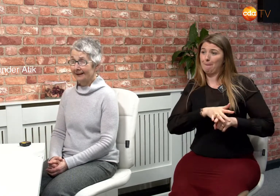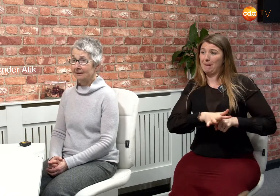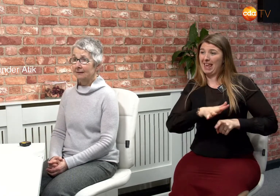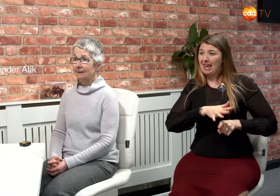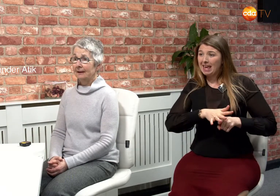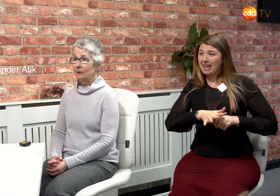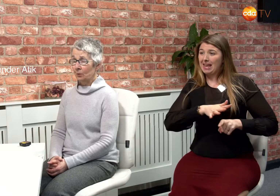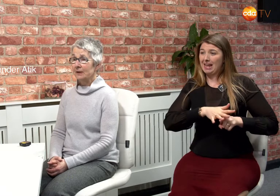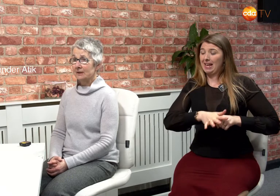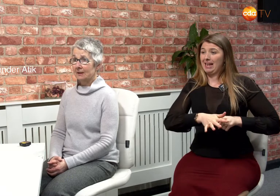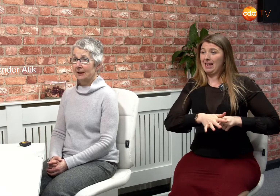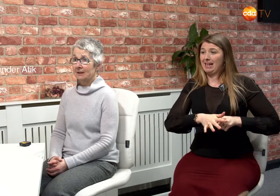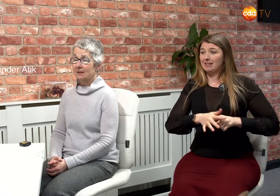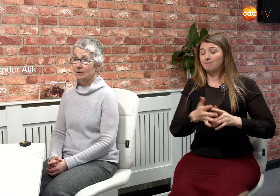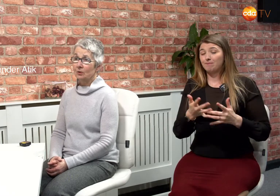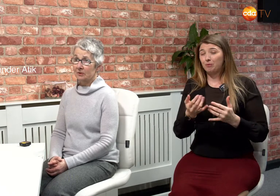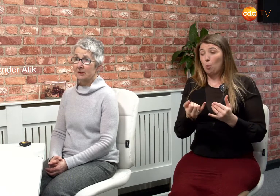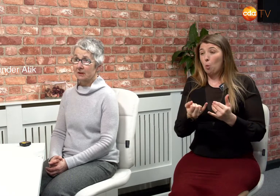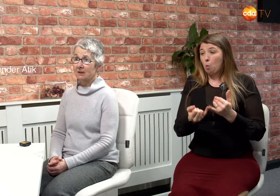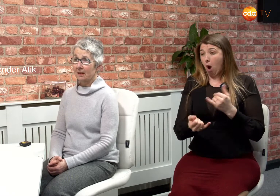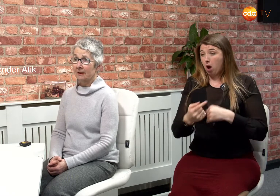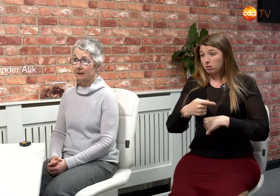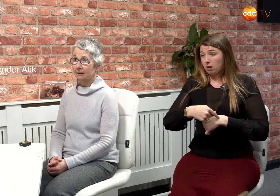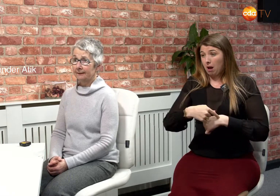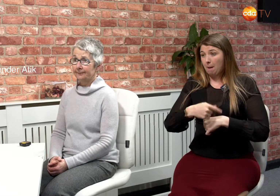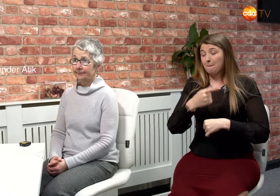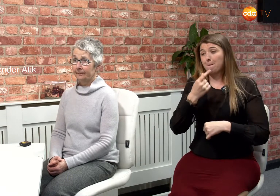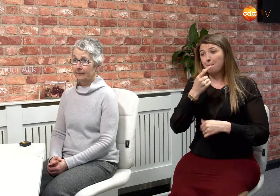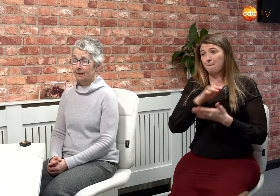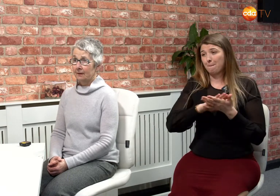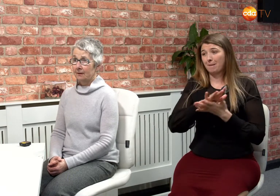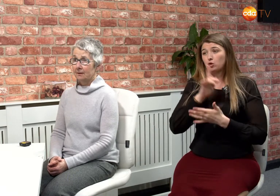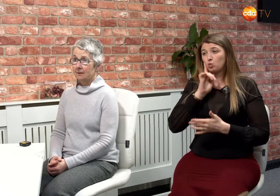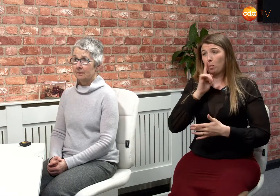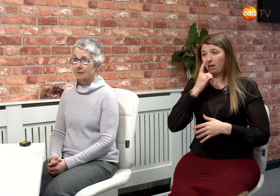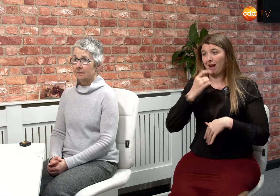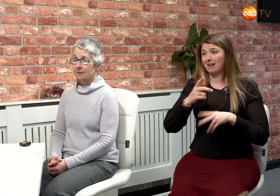that can, in the worst case, cause her to die.